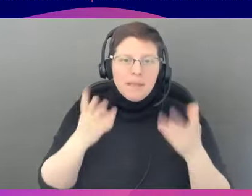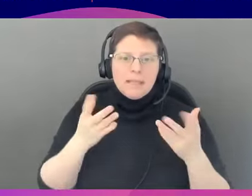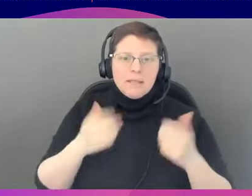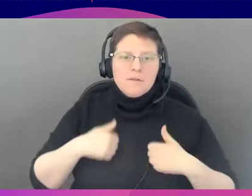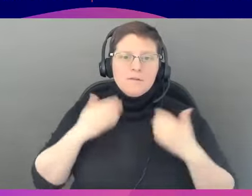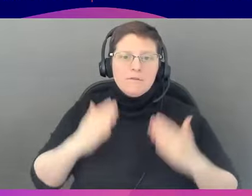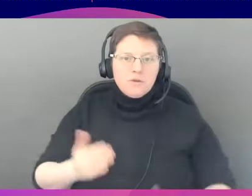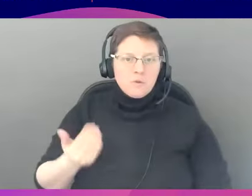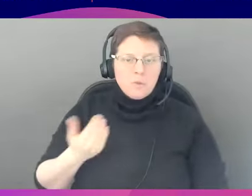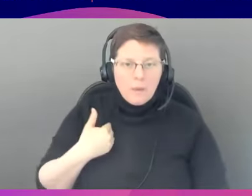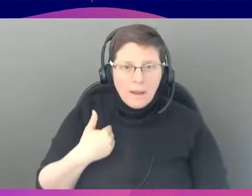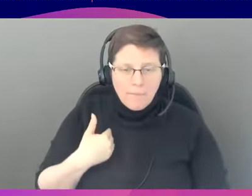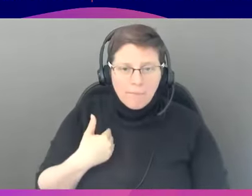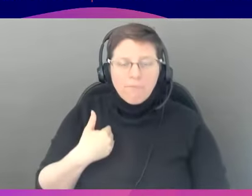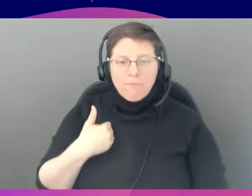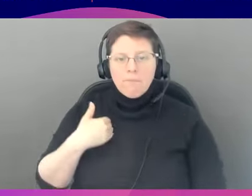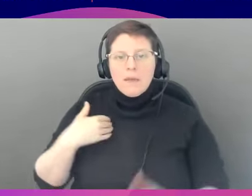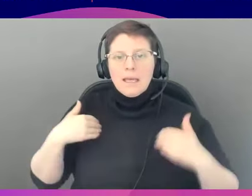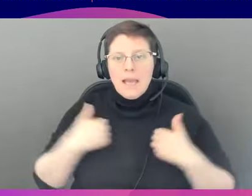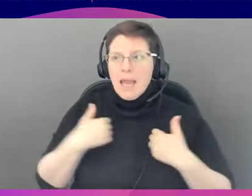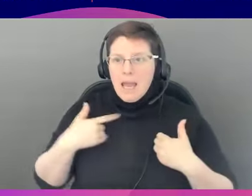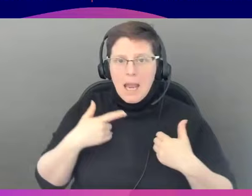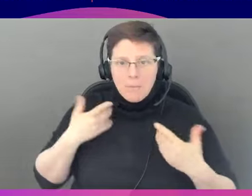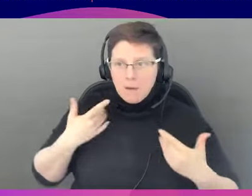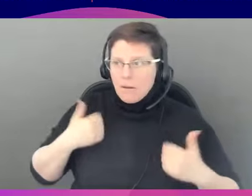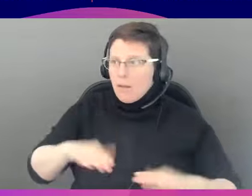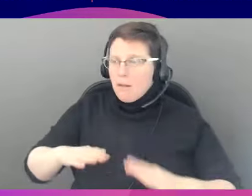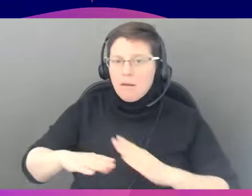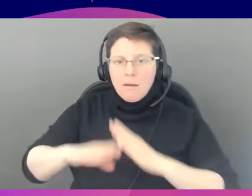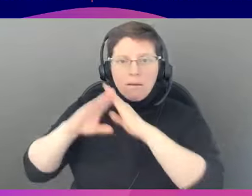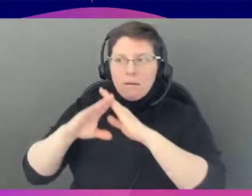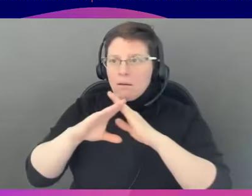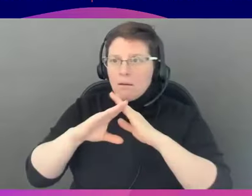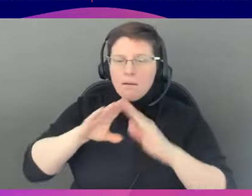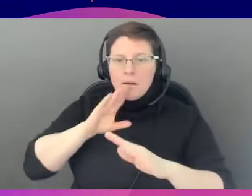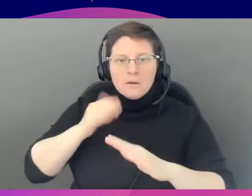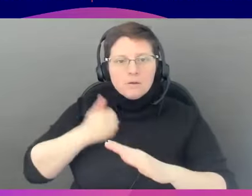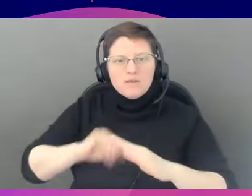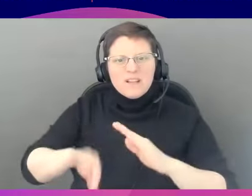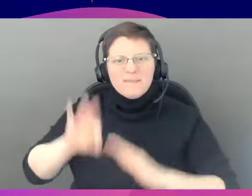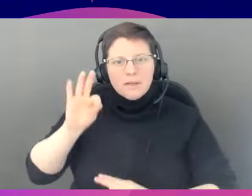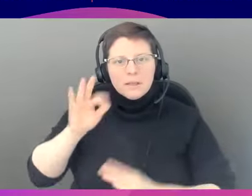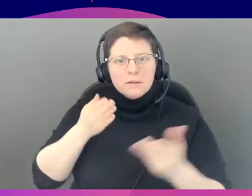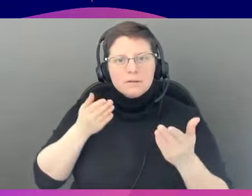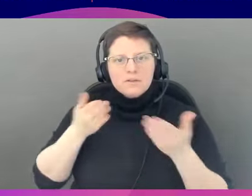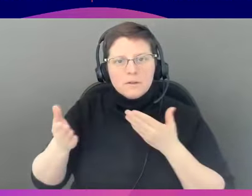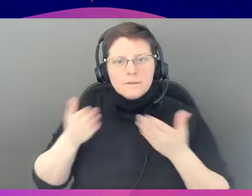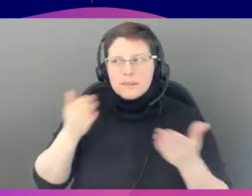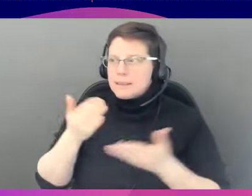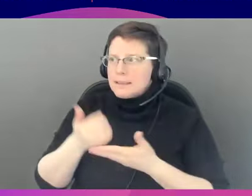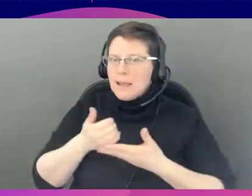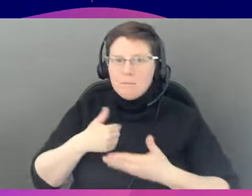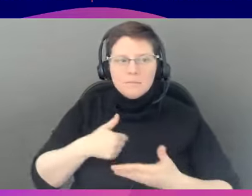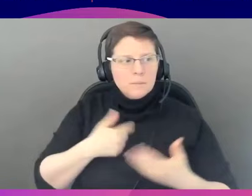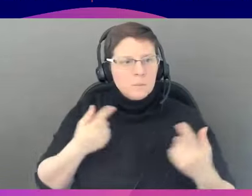one animal that are confronting a system that does not include support or services for survivors with